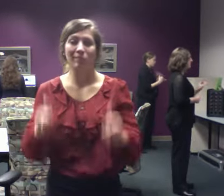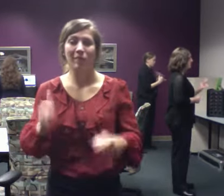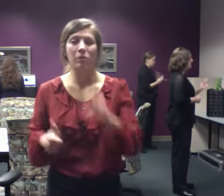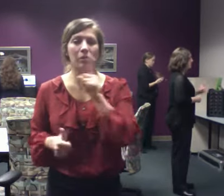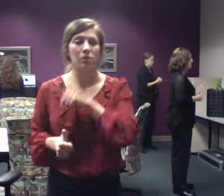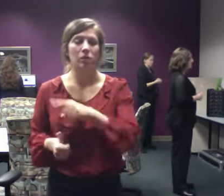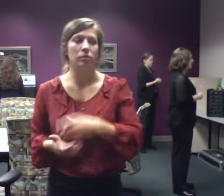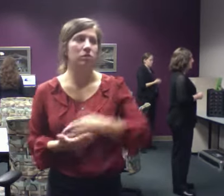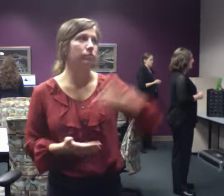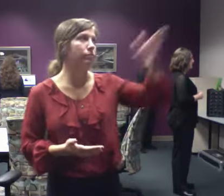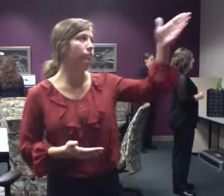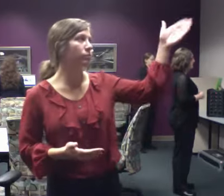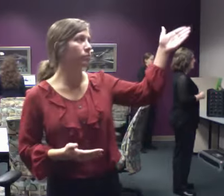30 million dead.